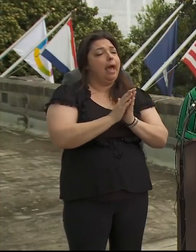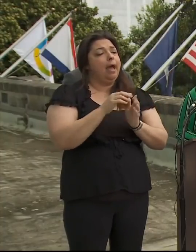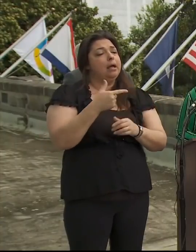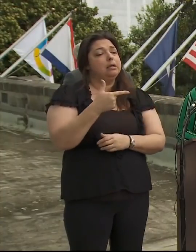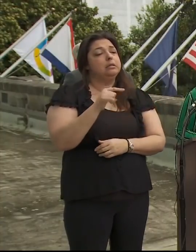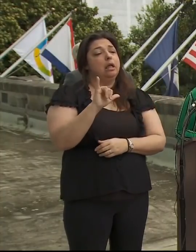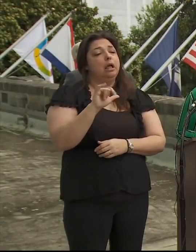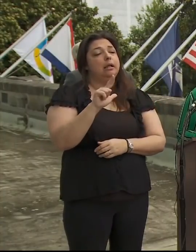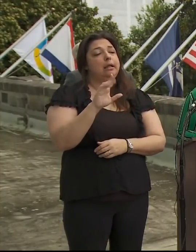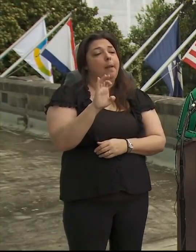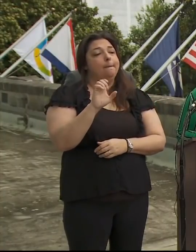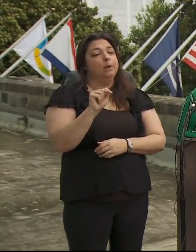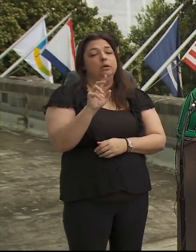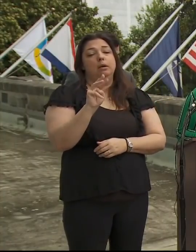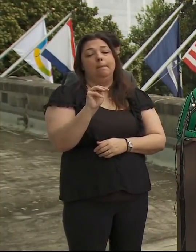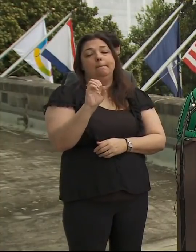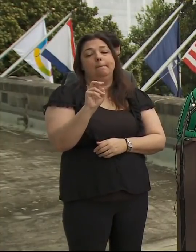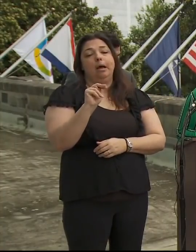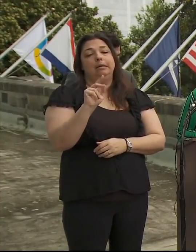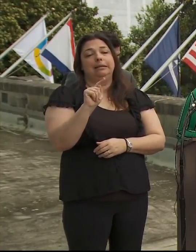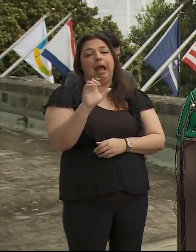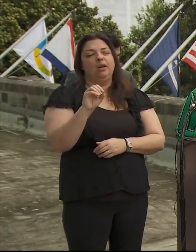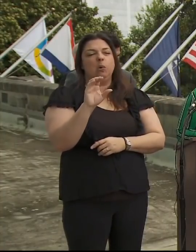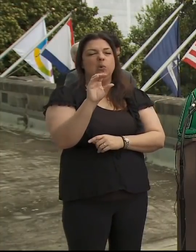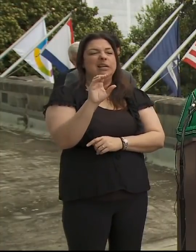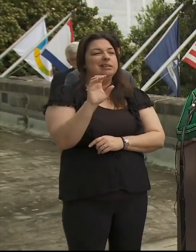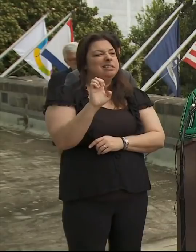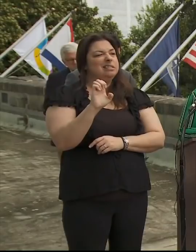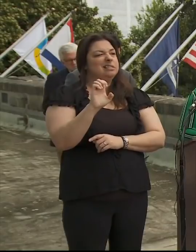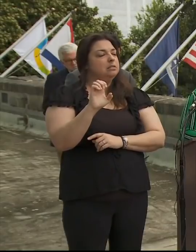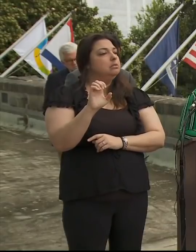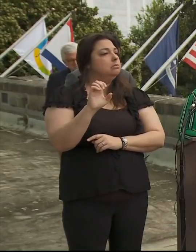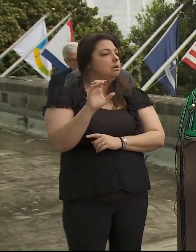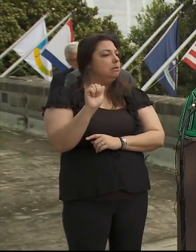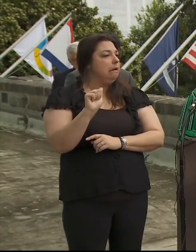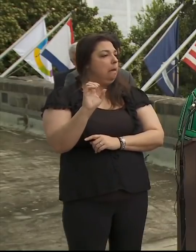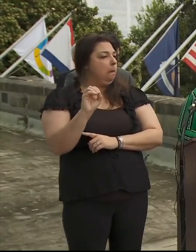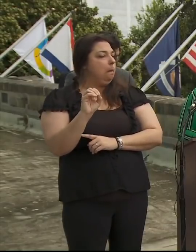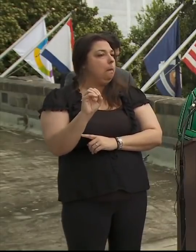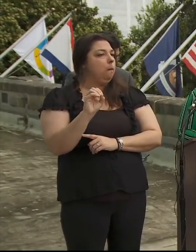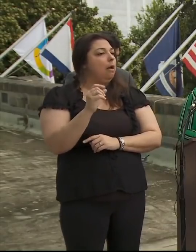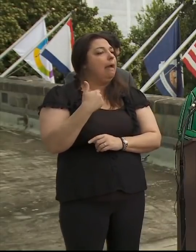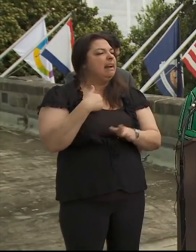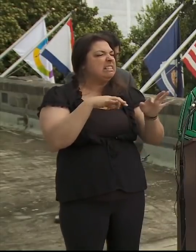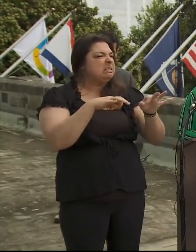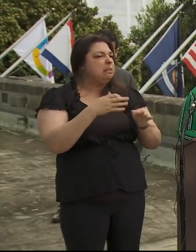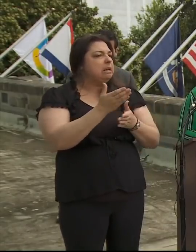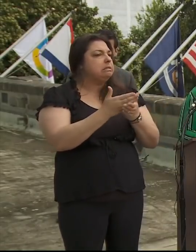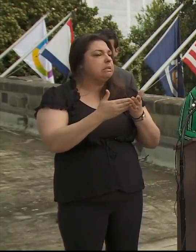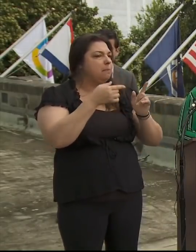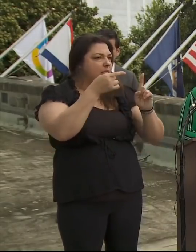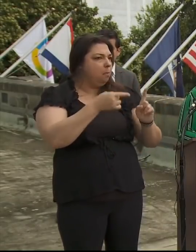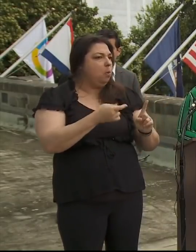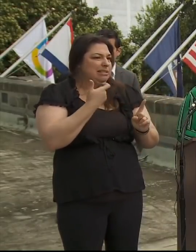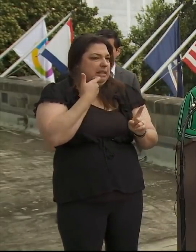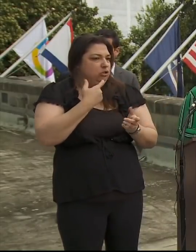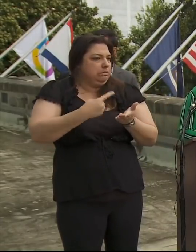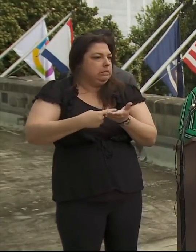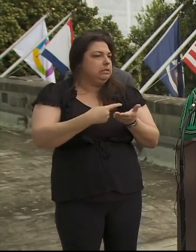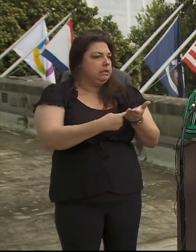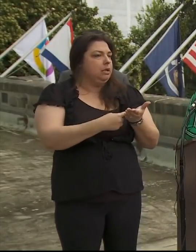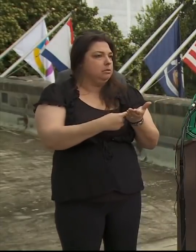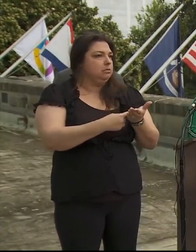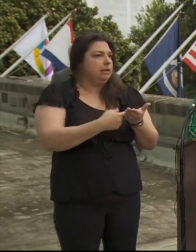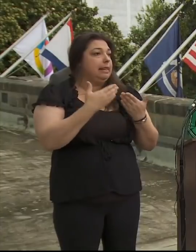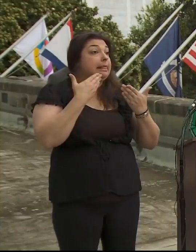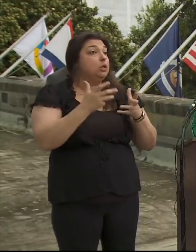Gilbert Montano to come forward as our CAO and just to take a deeper dive into some of the points that I've made